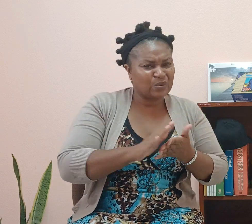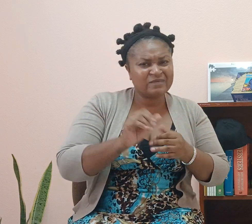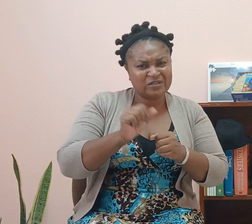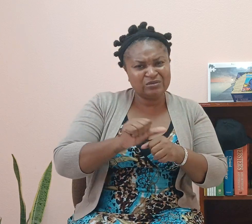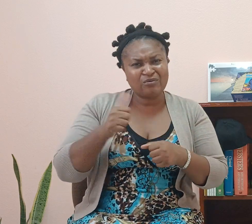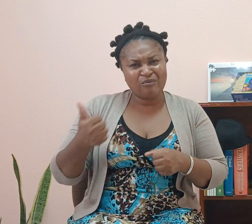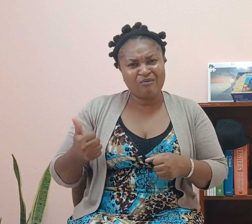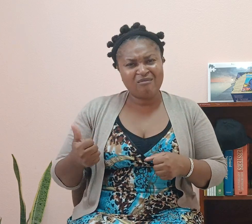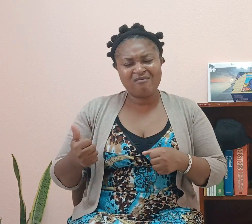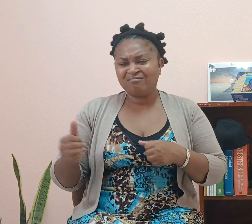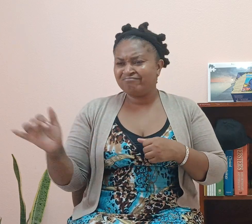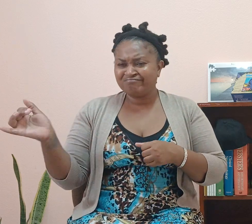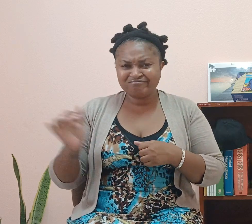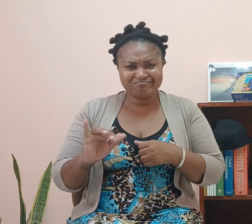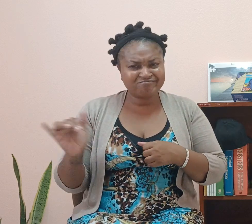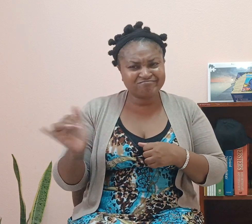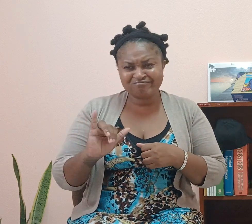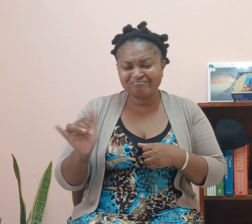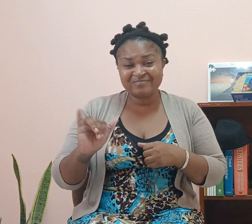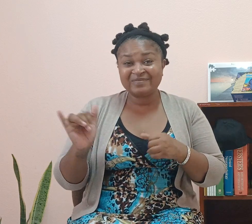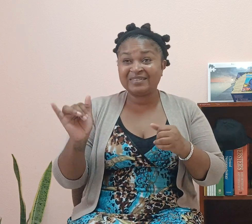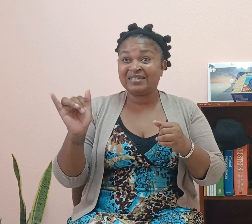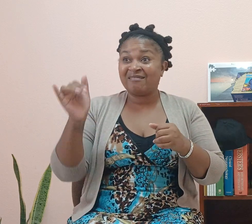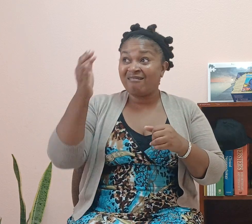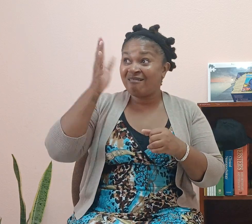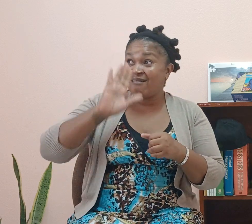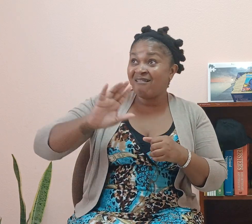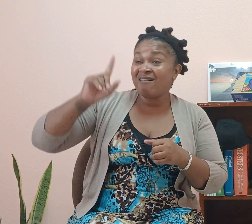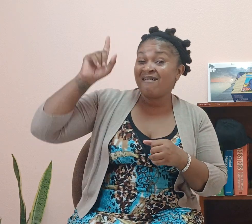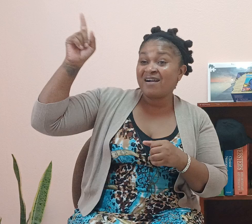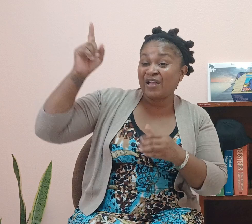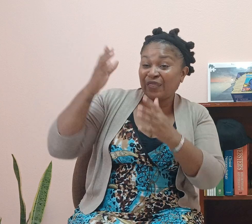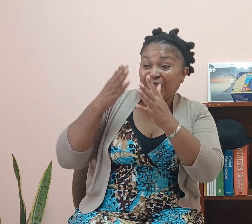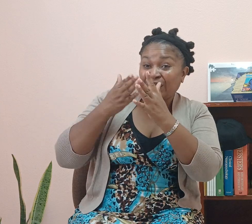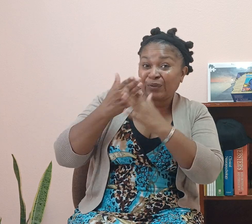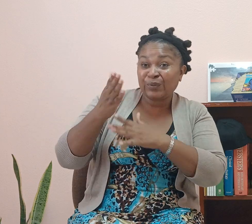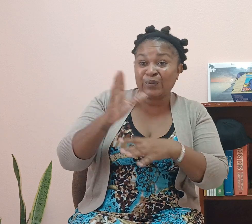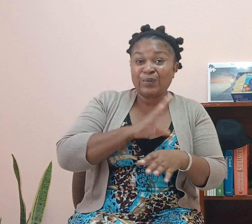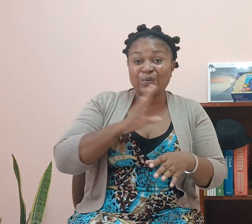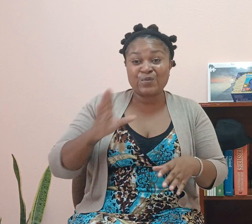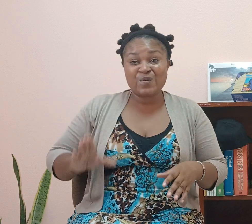just as God, through Christ, has forgiven you.